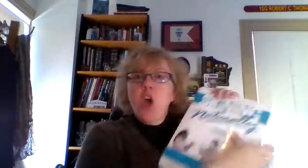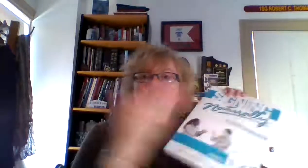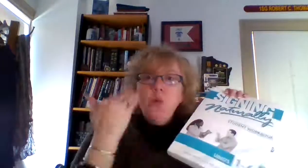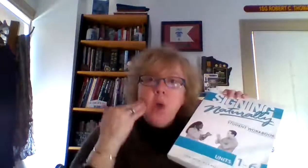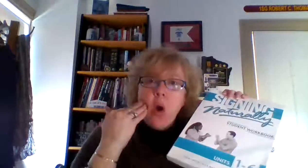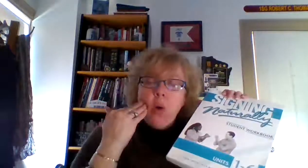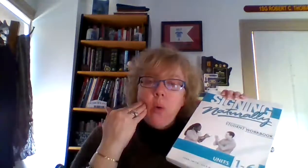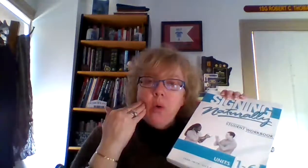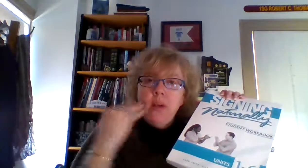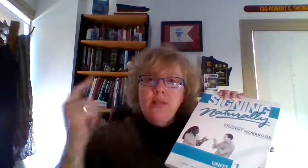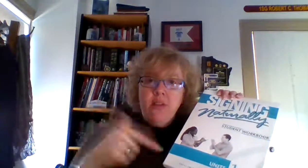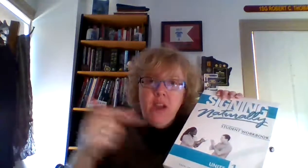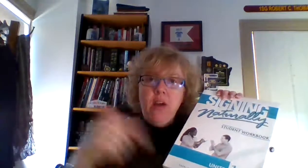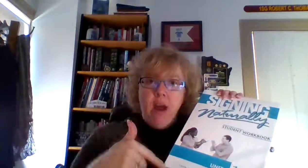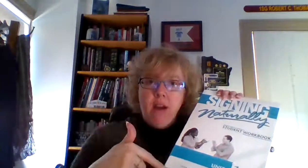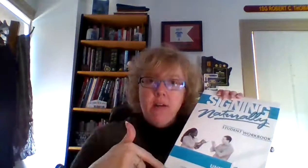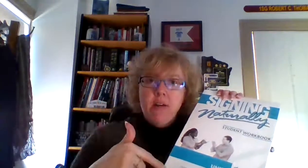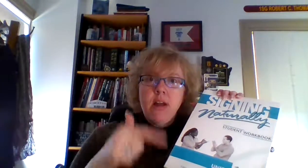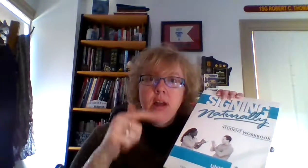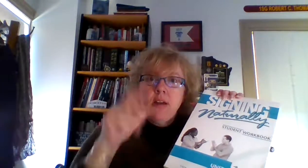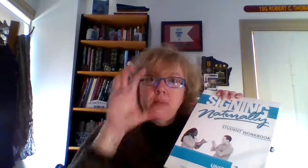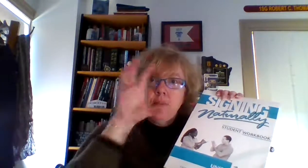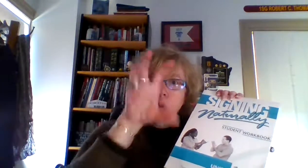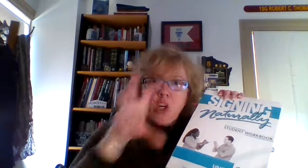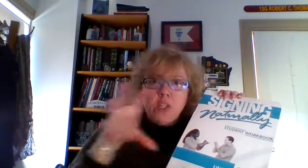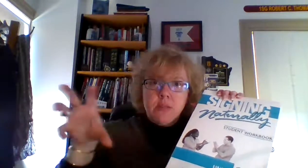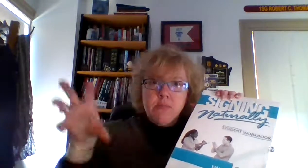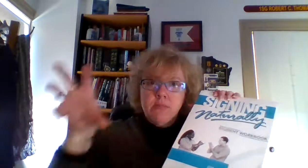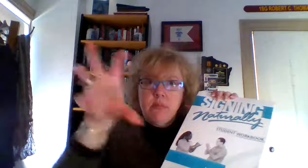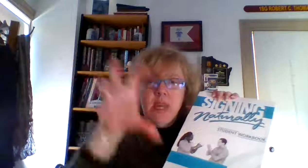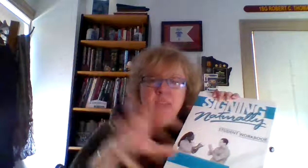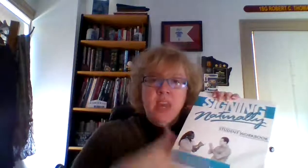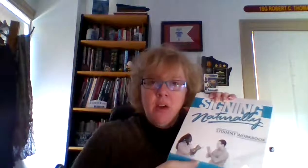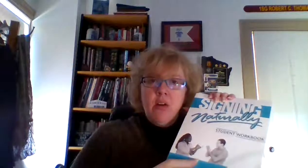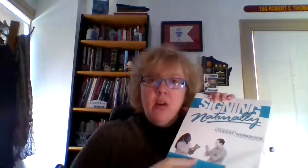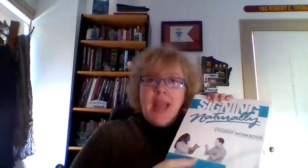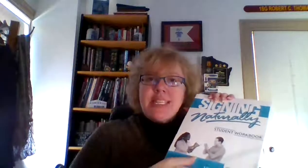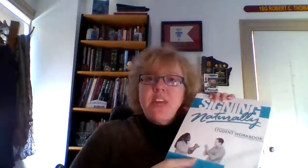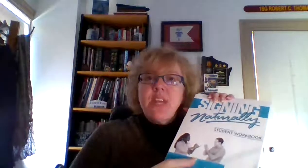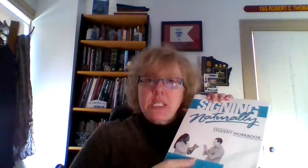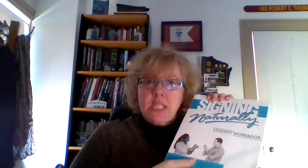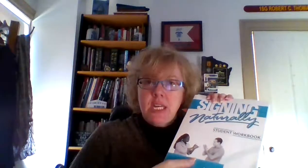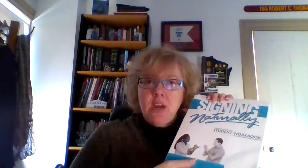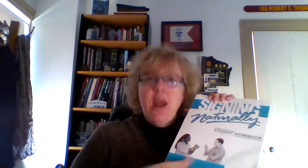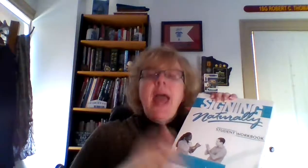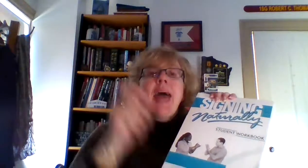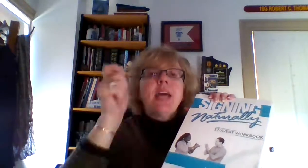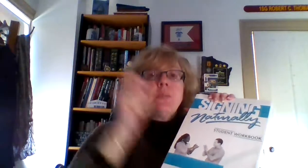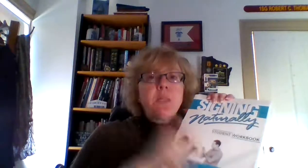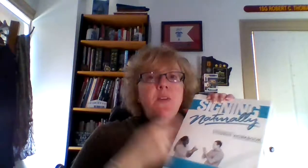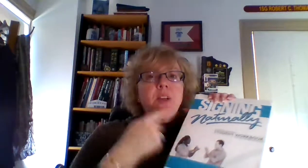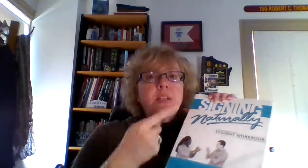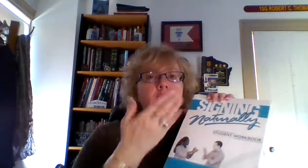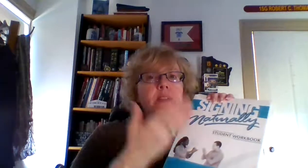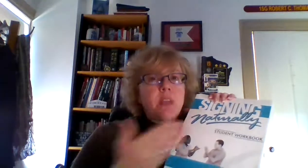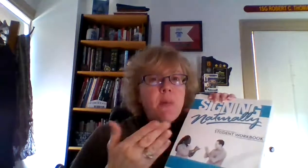you know that there are works in here, activities in here. And I specifically said some of